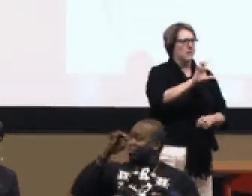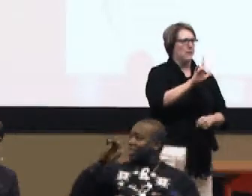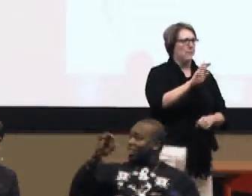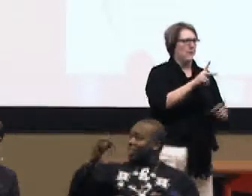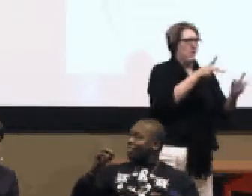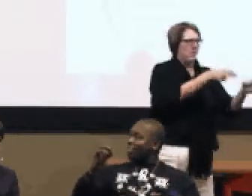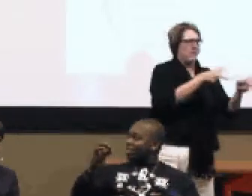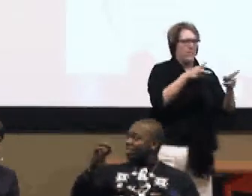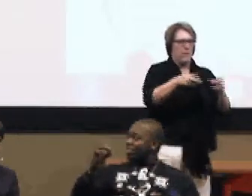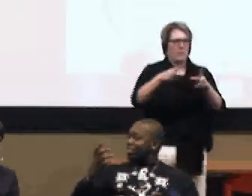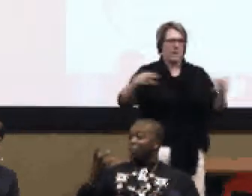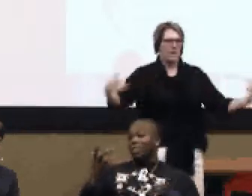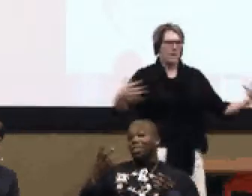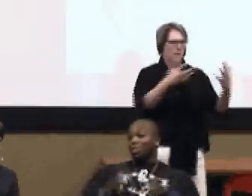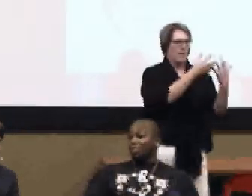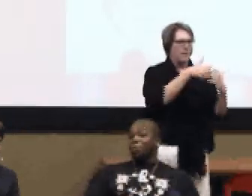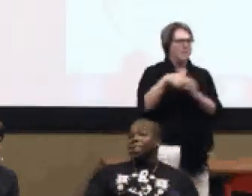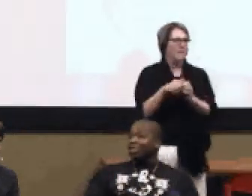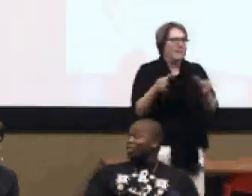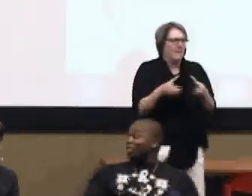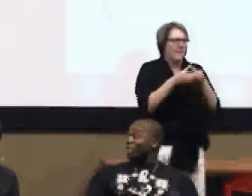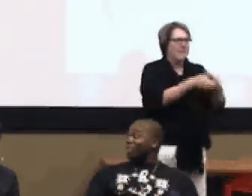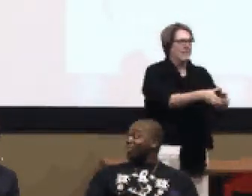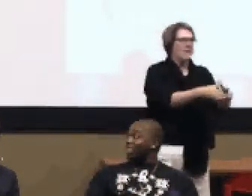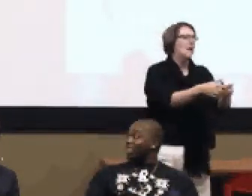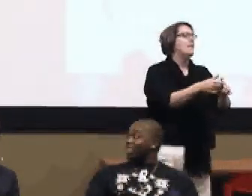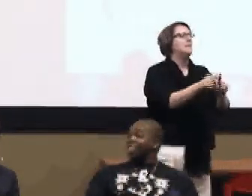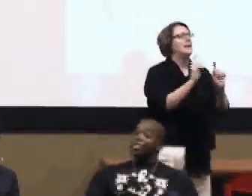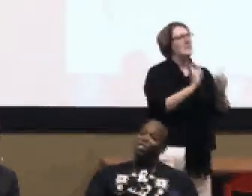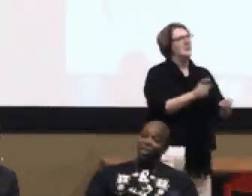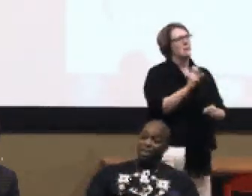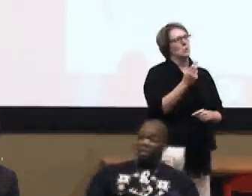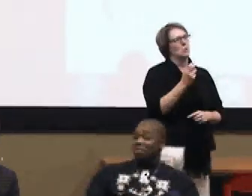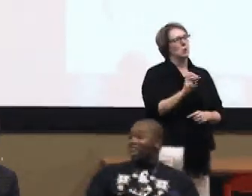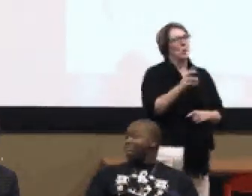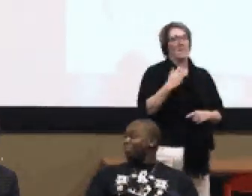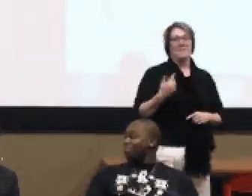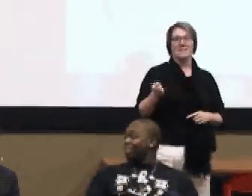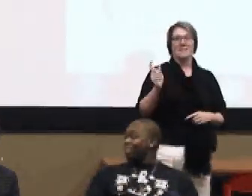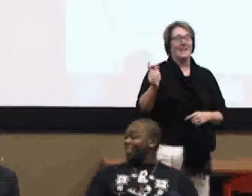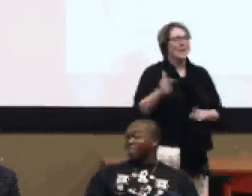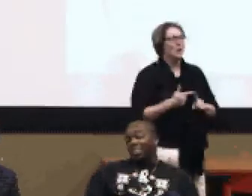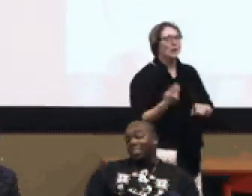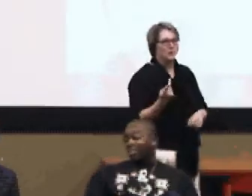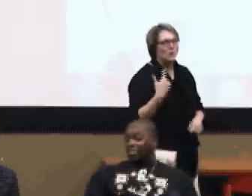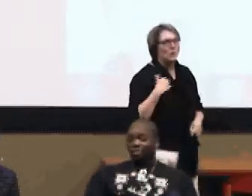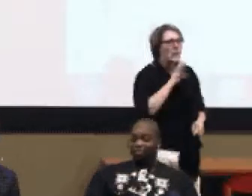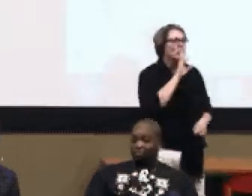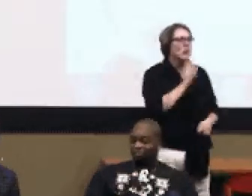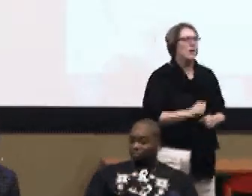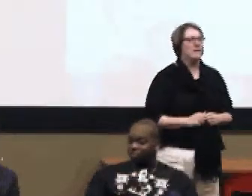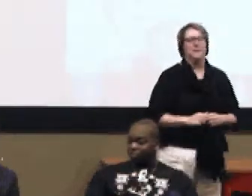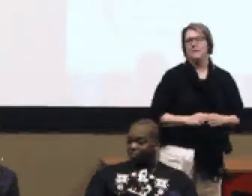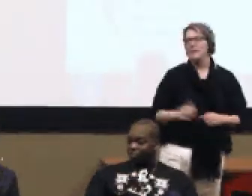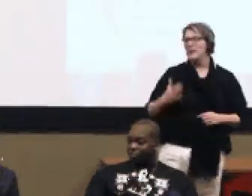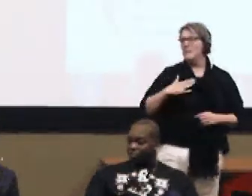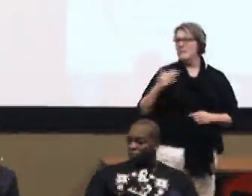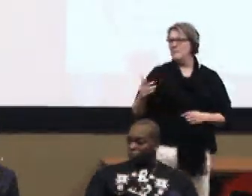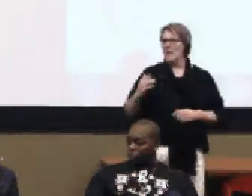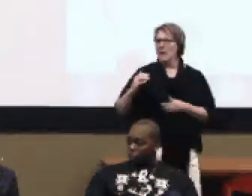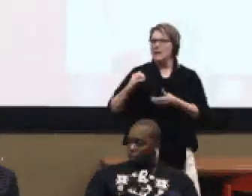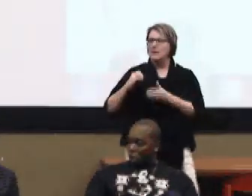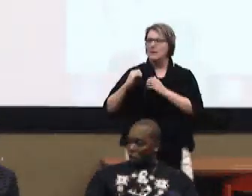piece them together. So I'm like, so let me give you a show. And then you talk to me afterwards. My partner and